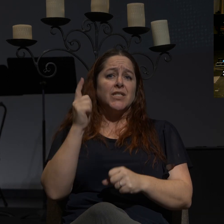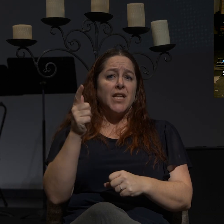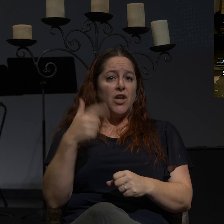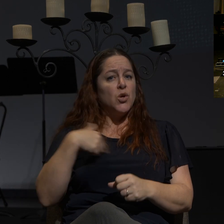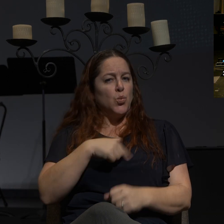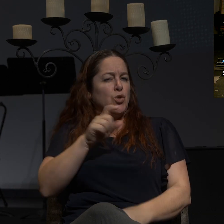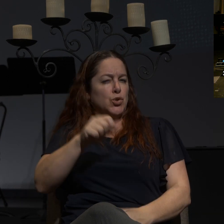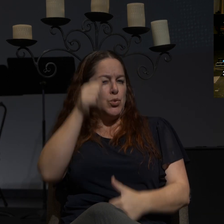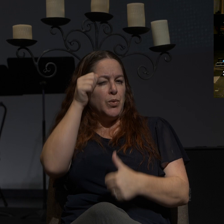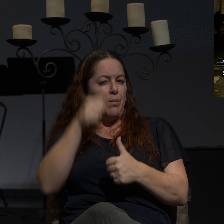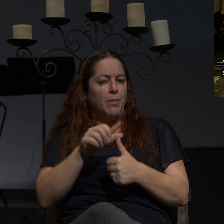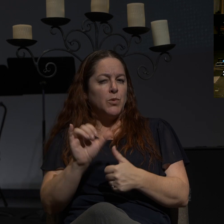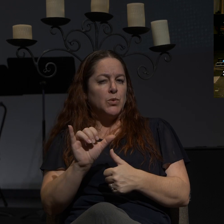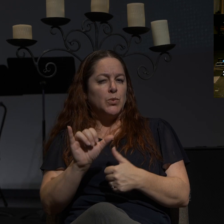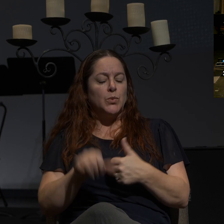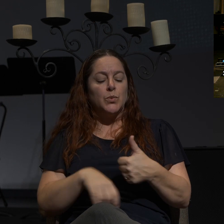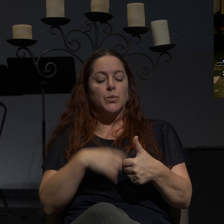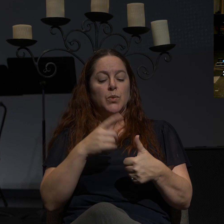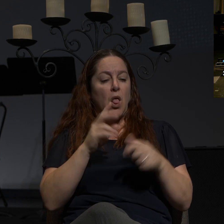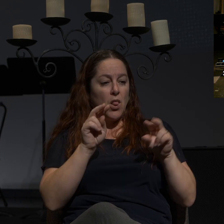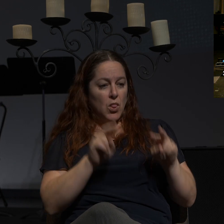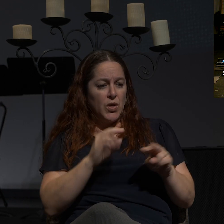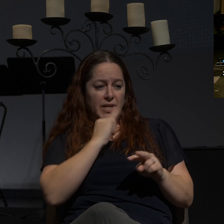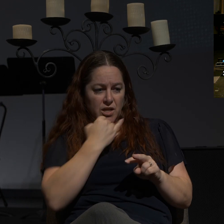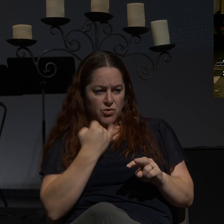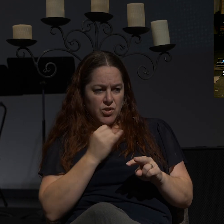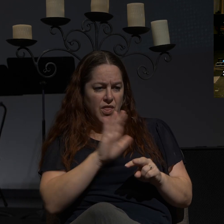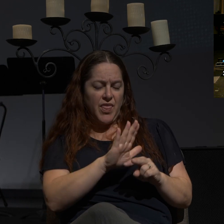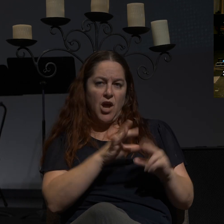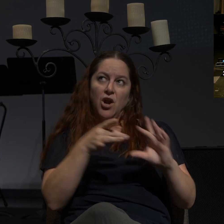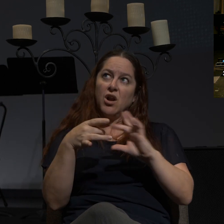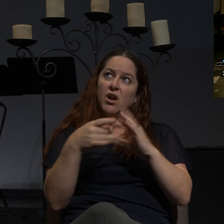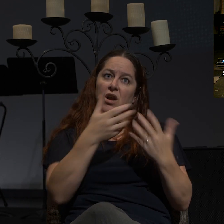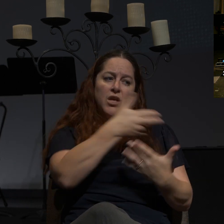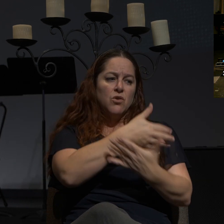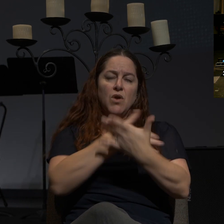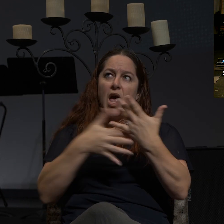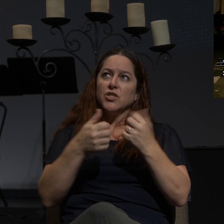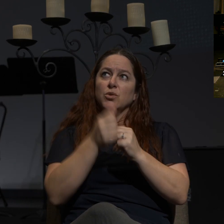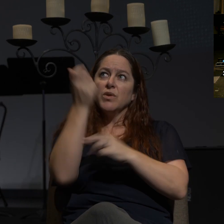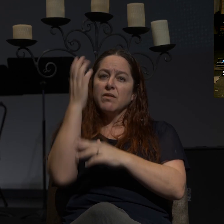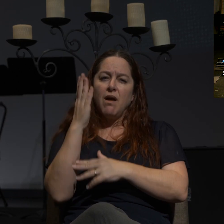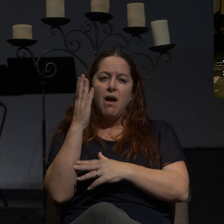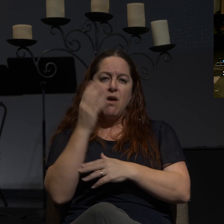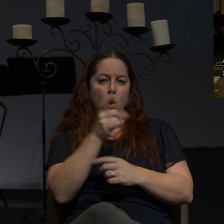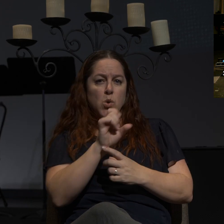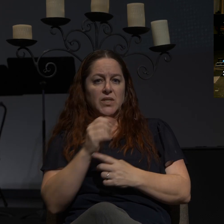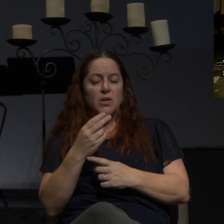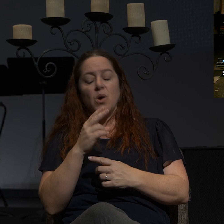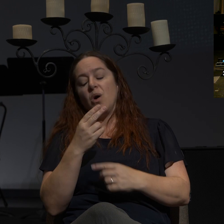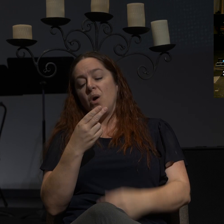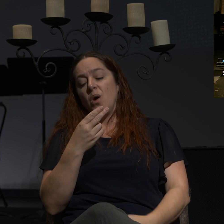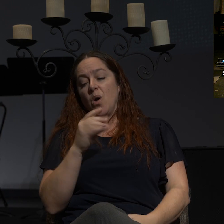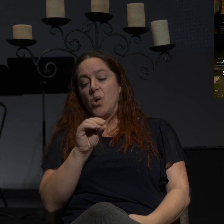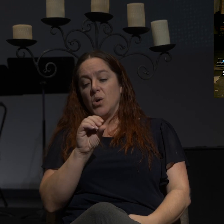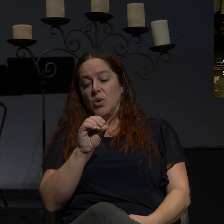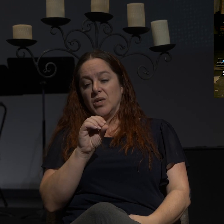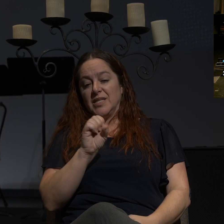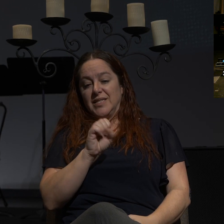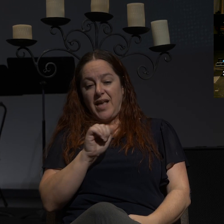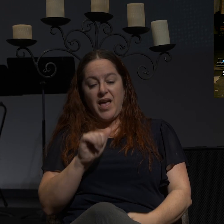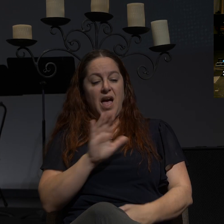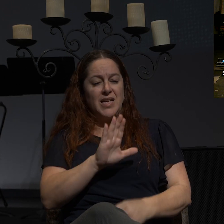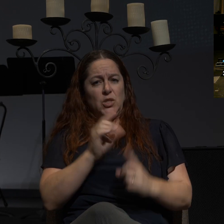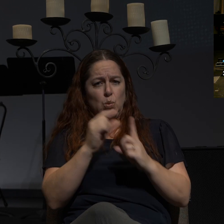remember as well. Looking at Israel and their interaction with God and Hosea's words. Imagine Hosea being such a